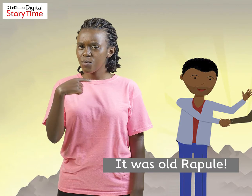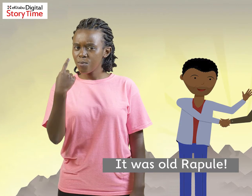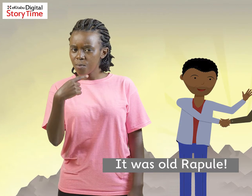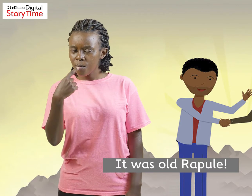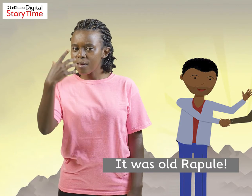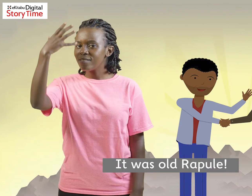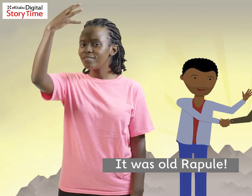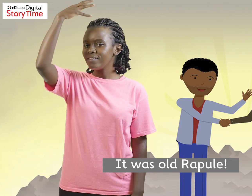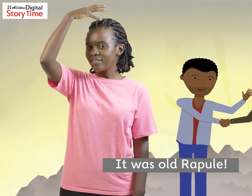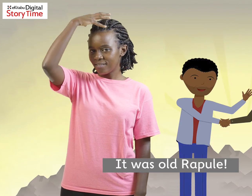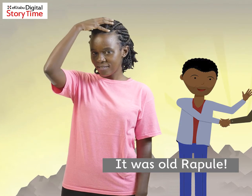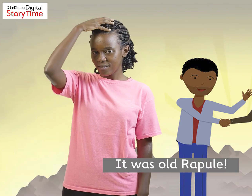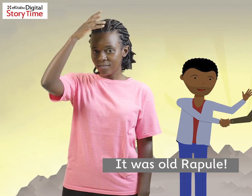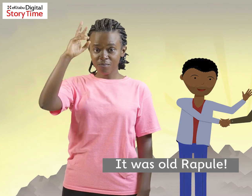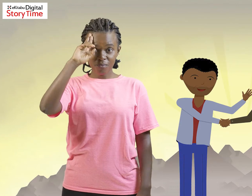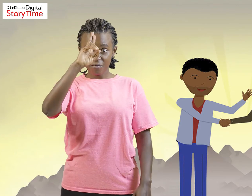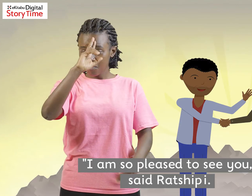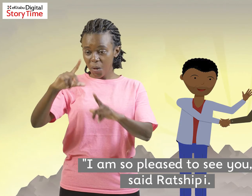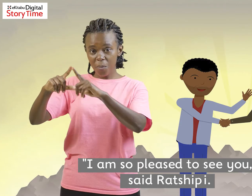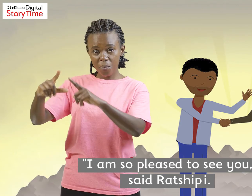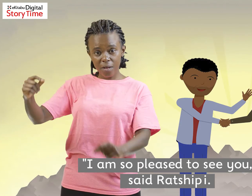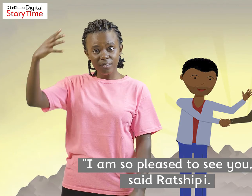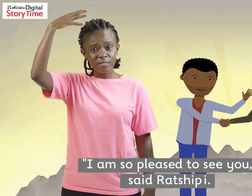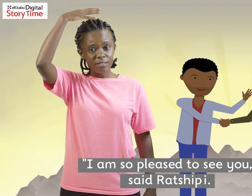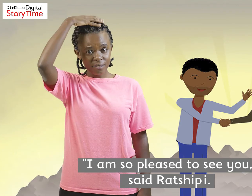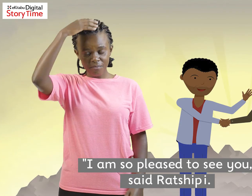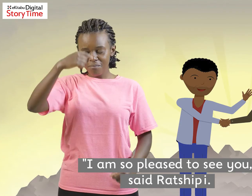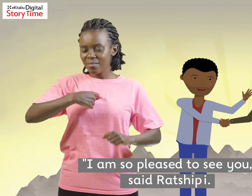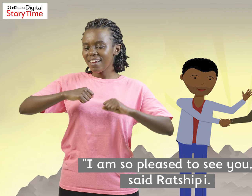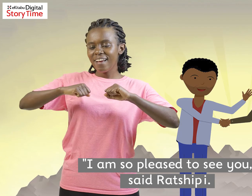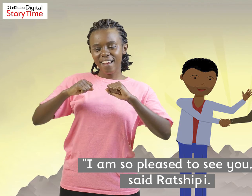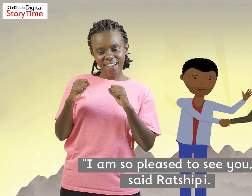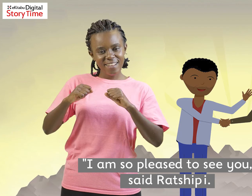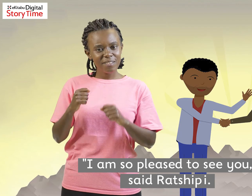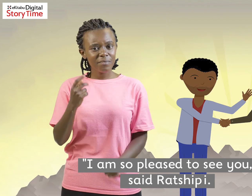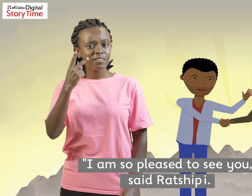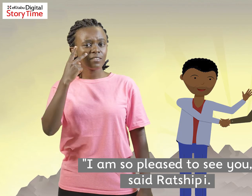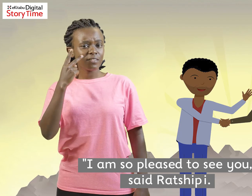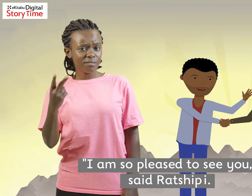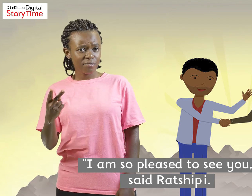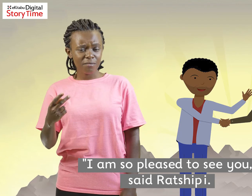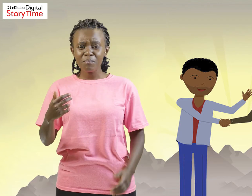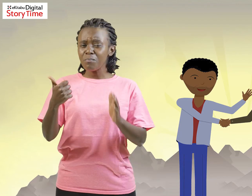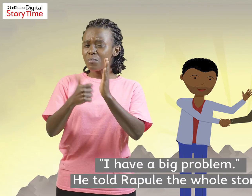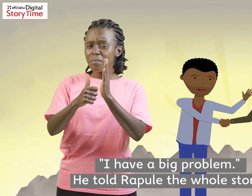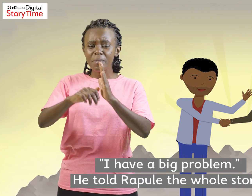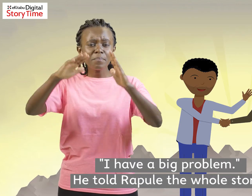It was old Rapule. "I am so pleased to see you," said Rachipi. "I have a